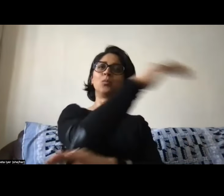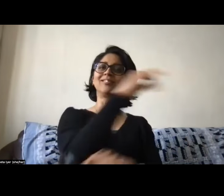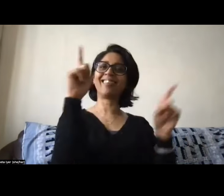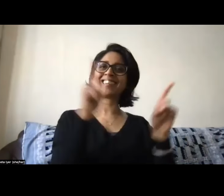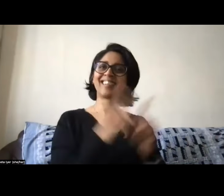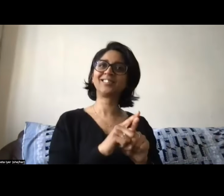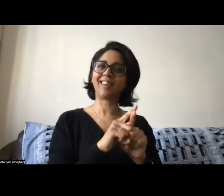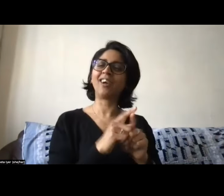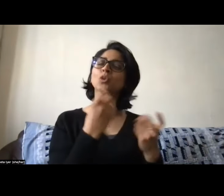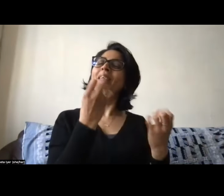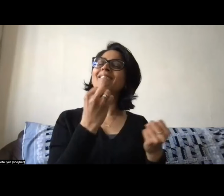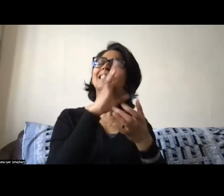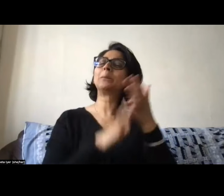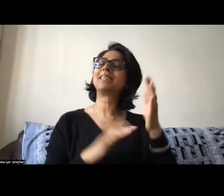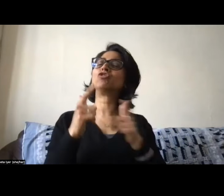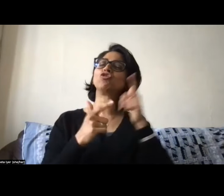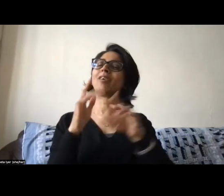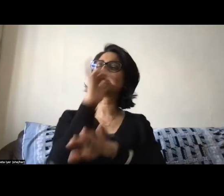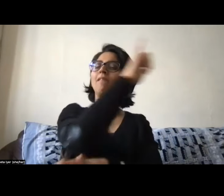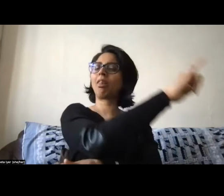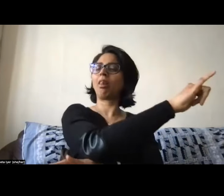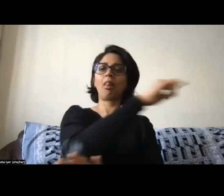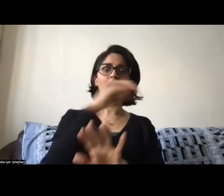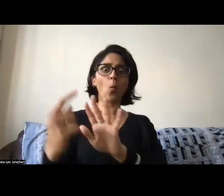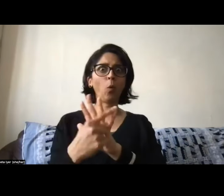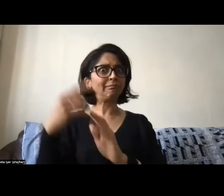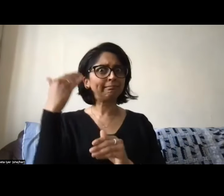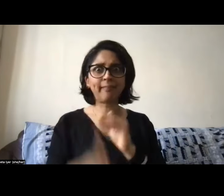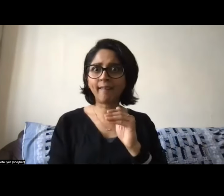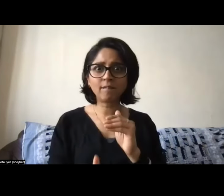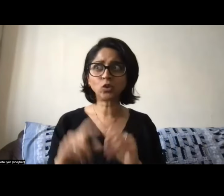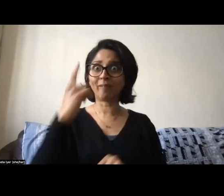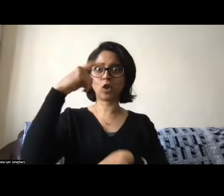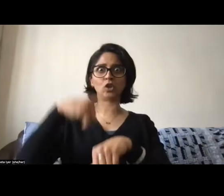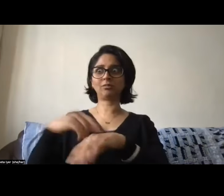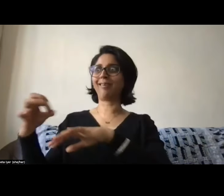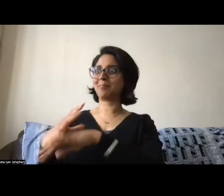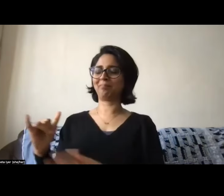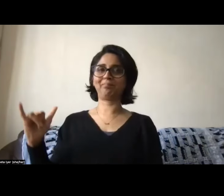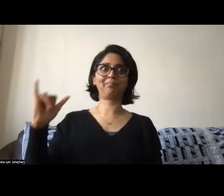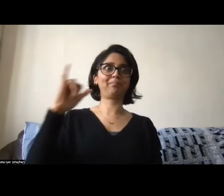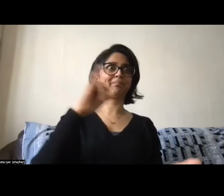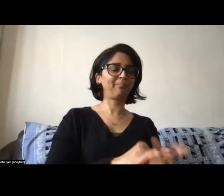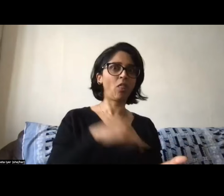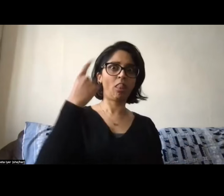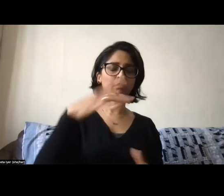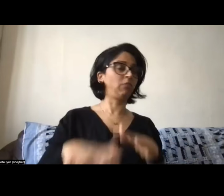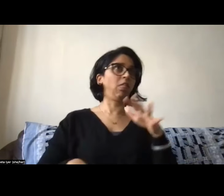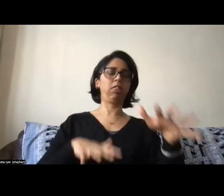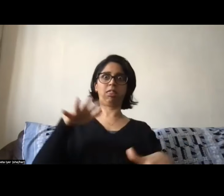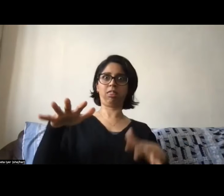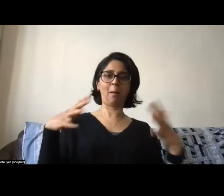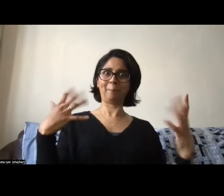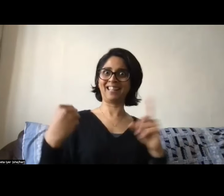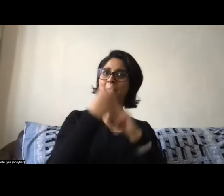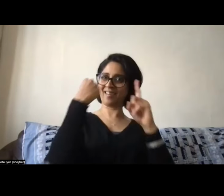4 of them had actually visited countries other than India, so they had experience of travel, but 1 had not at all. In fact, it was the first time they'd